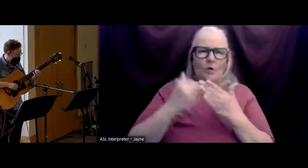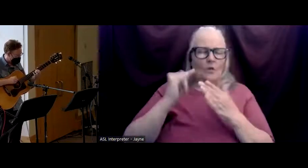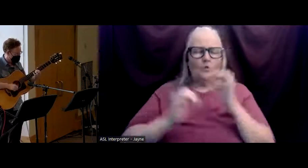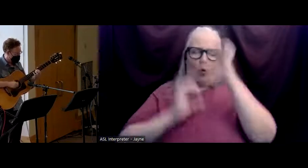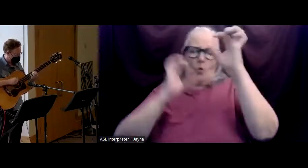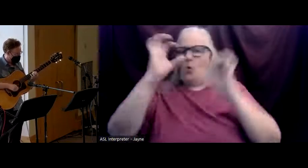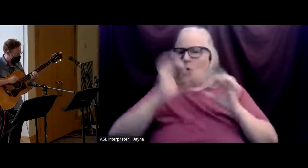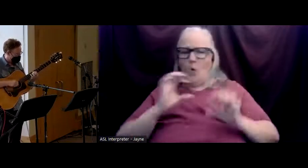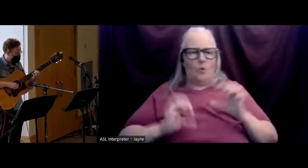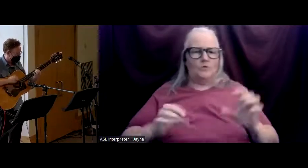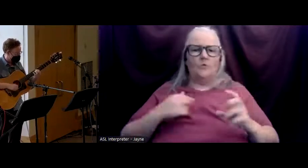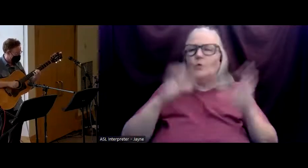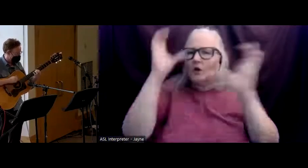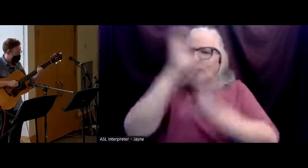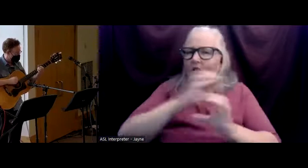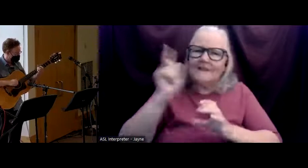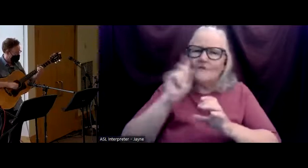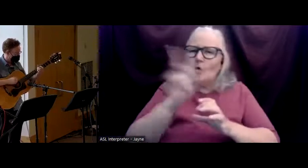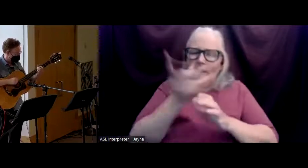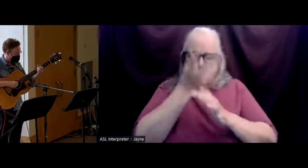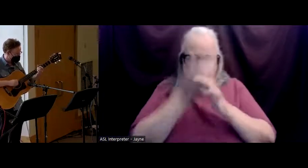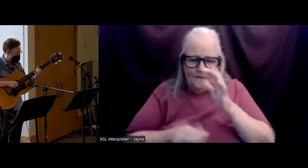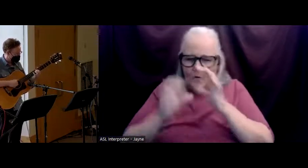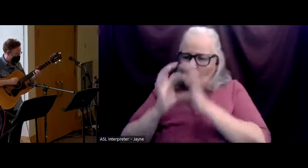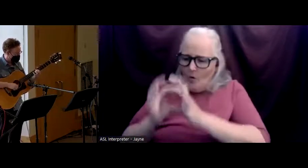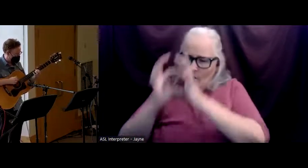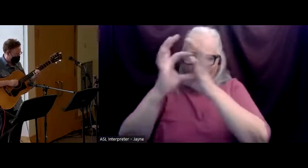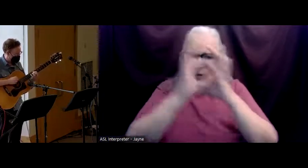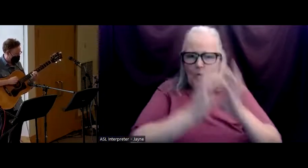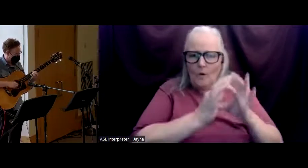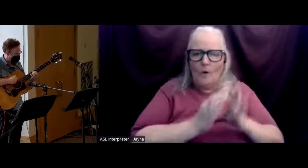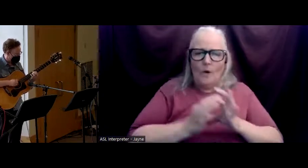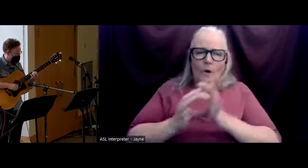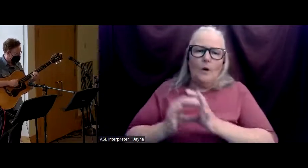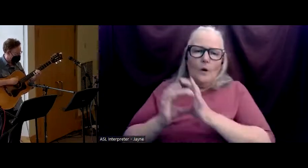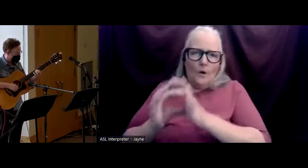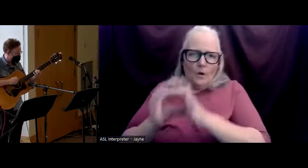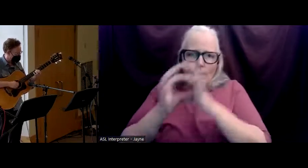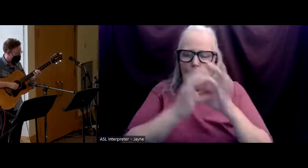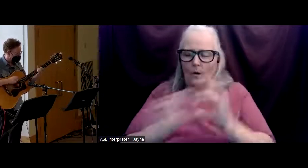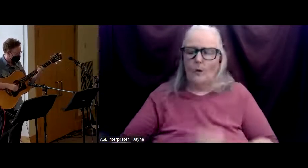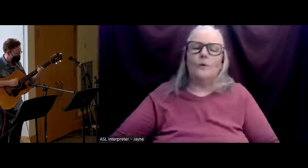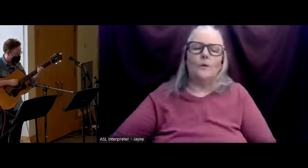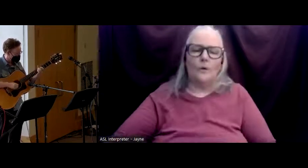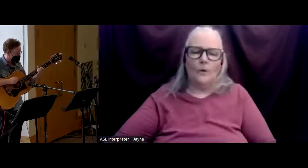holes. We are looking for the holes. The